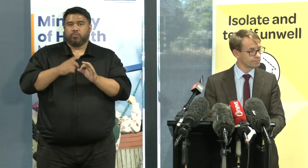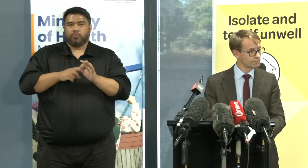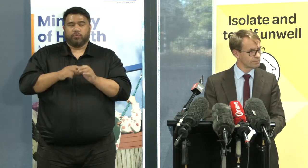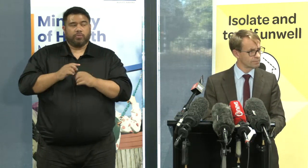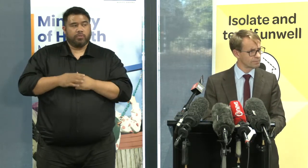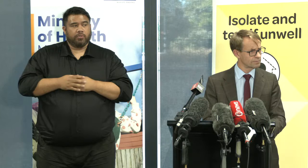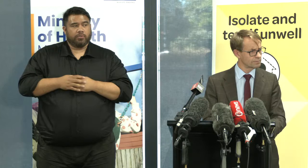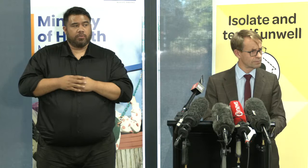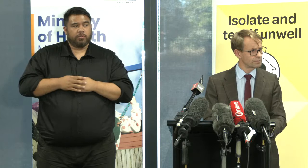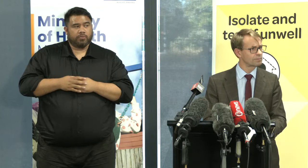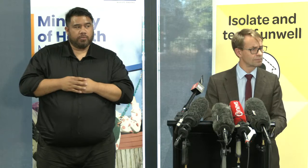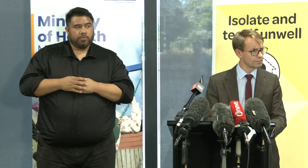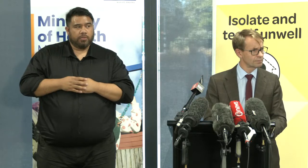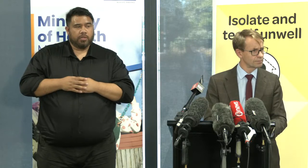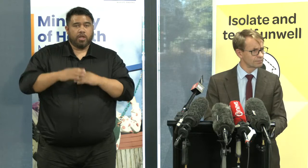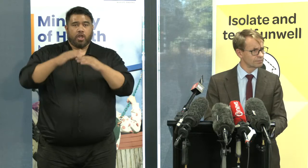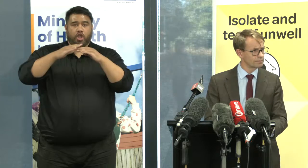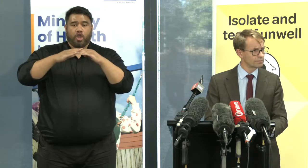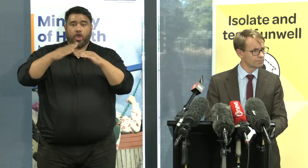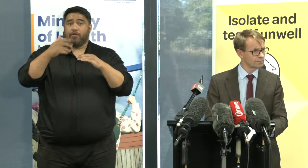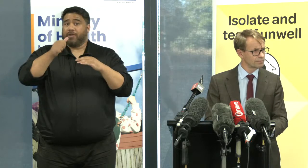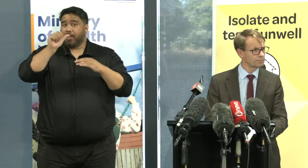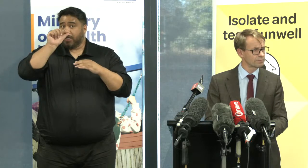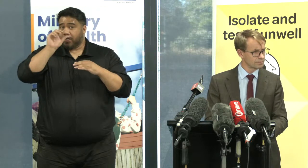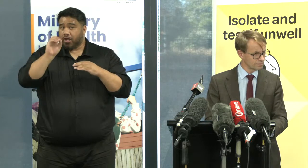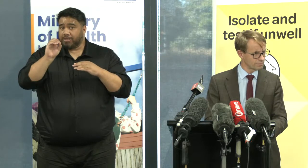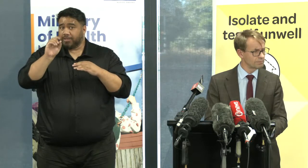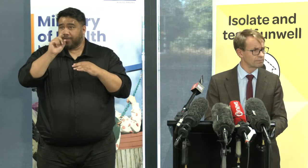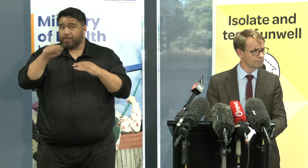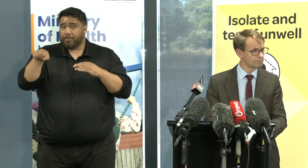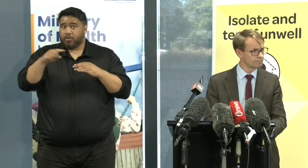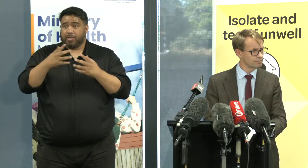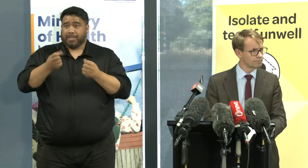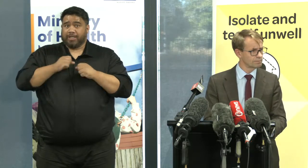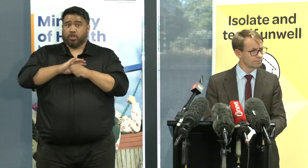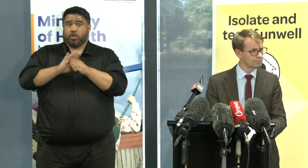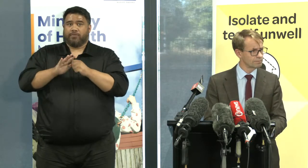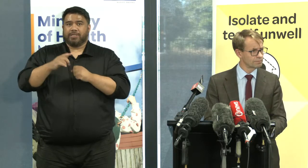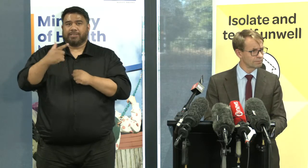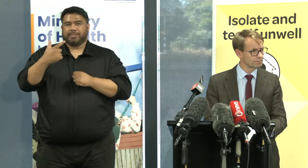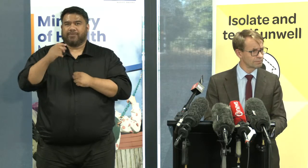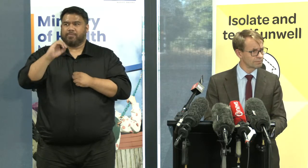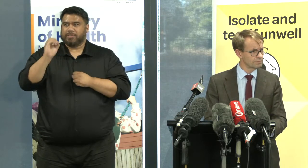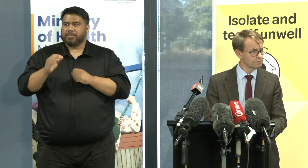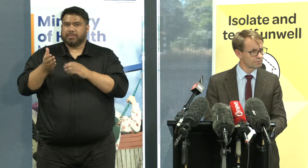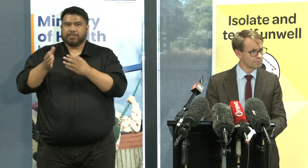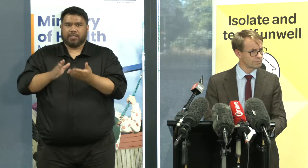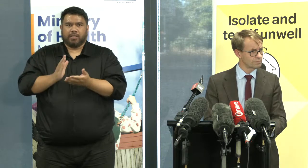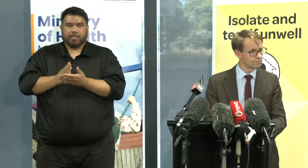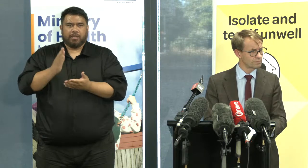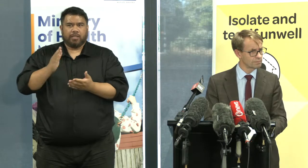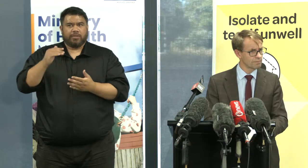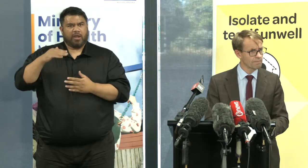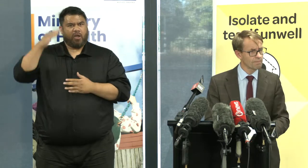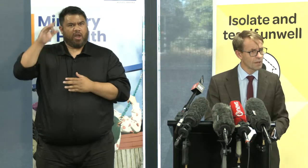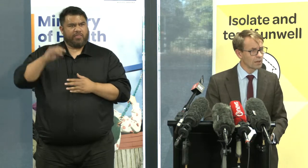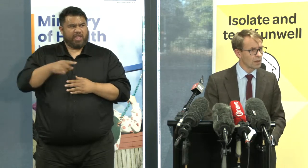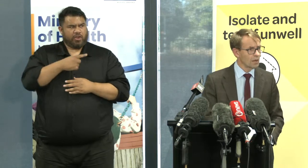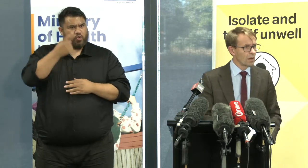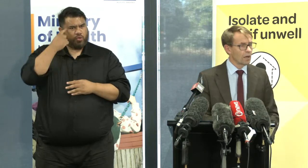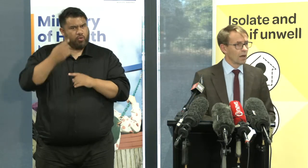case fatality rate for over 90s has been sitting around 7%. Do we know why that's been higher than anticipated?